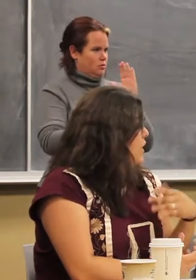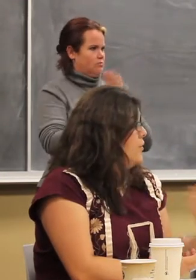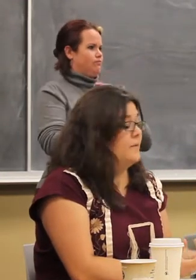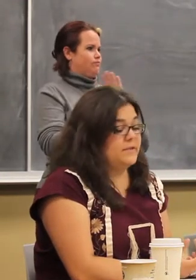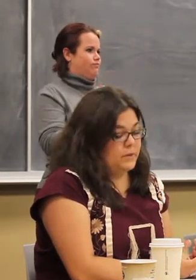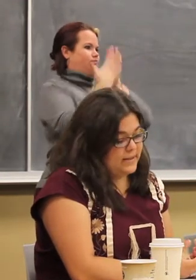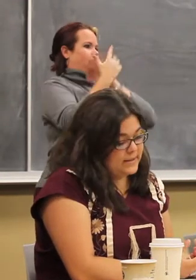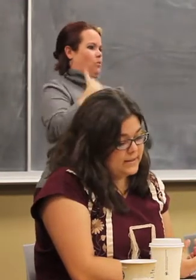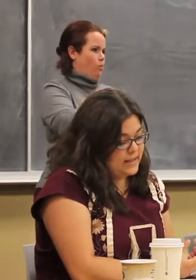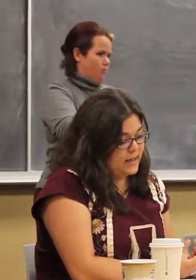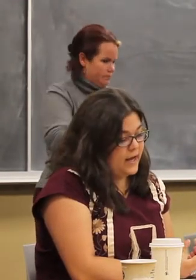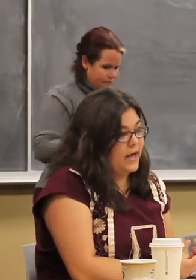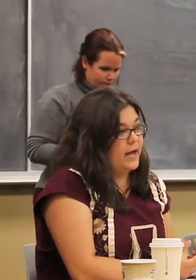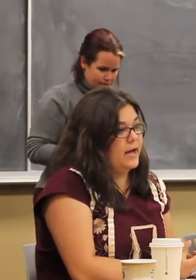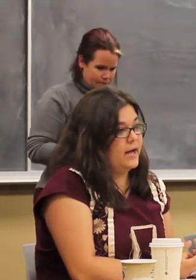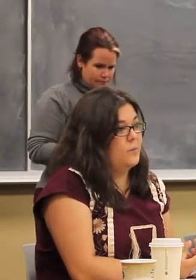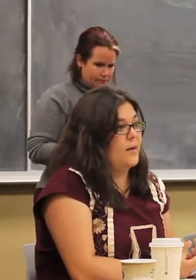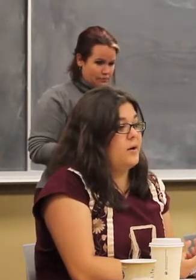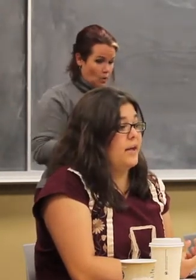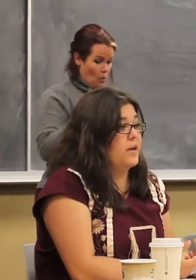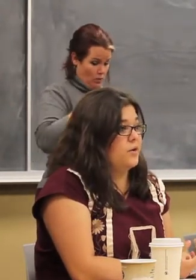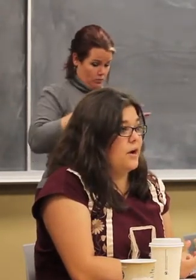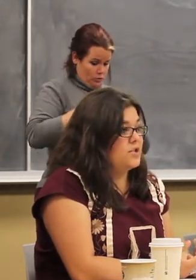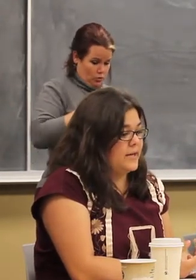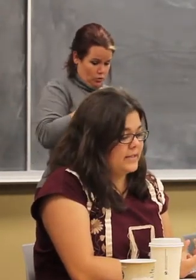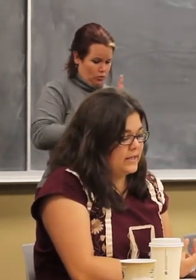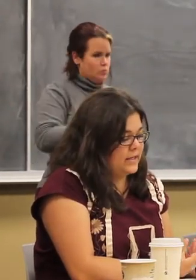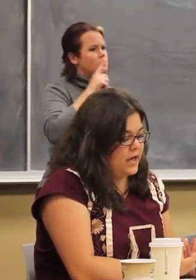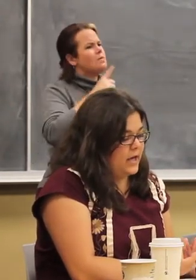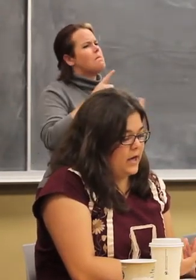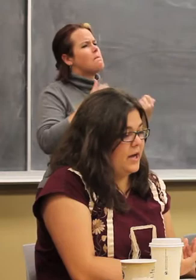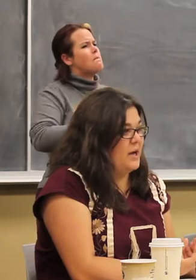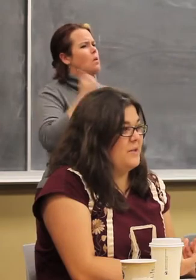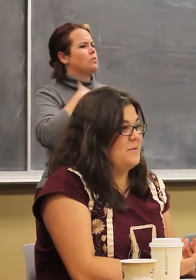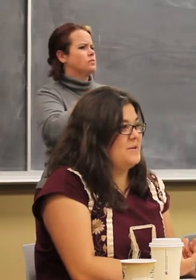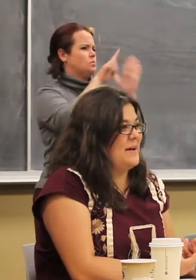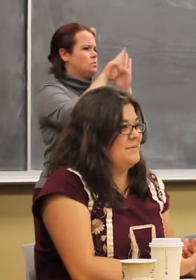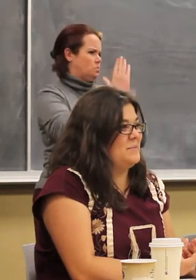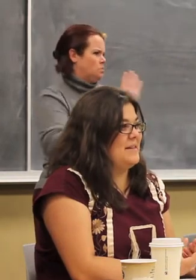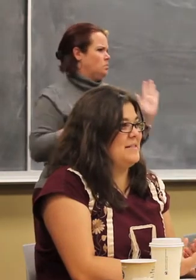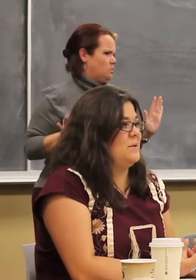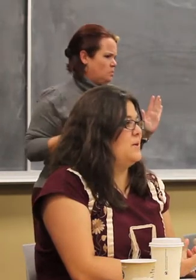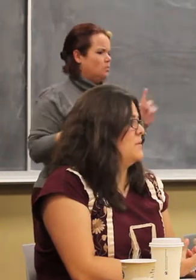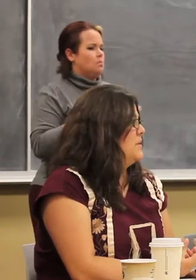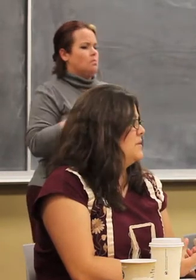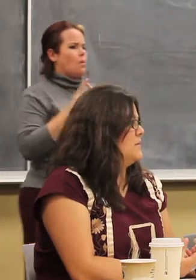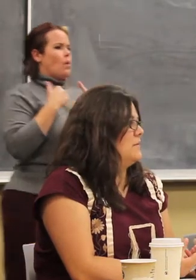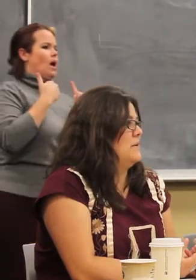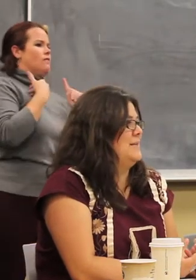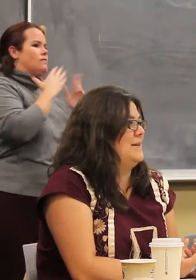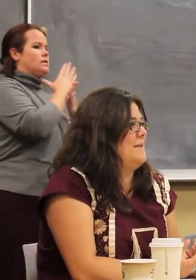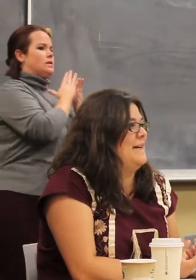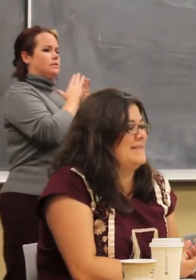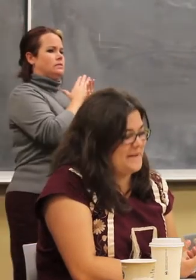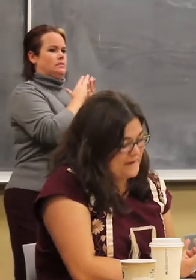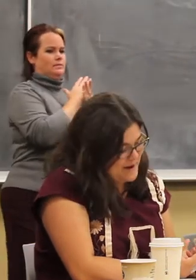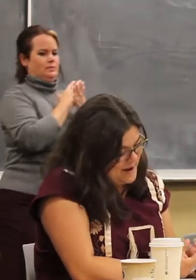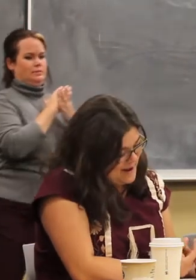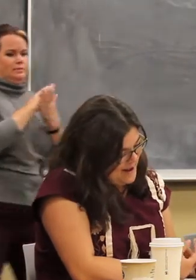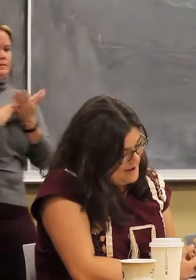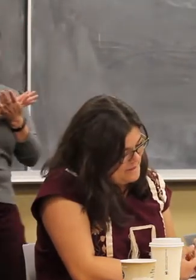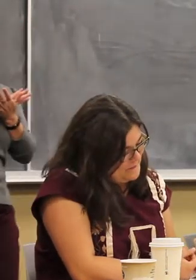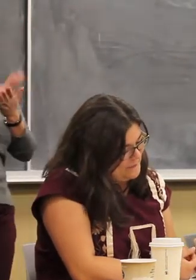We are a group of students, primarily undergraduate, although we do have some nice graduate mentors every once in a while too.